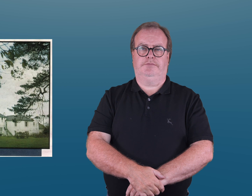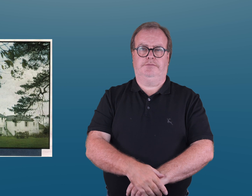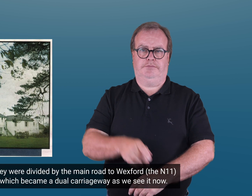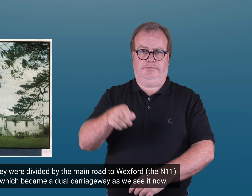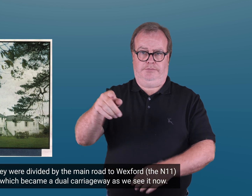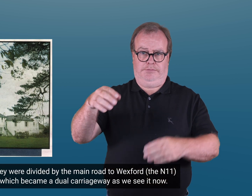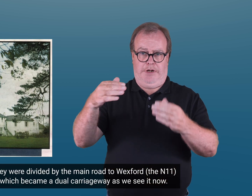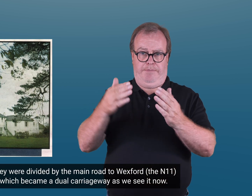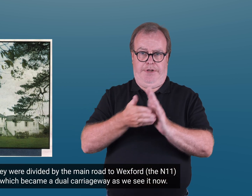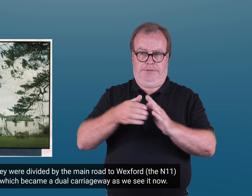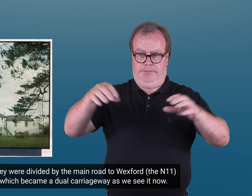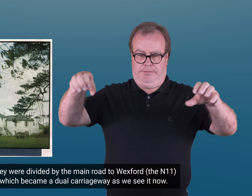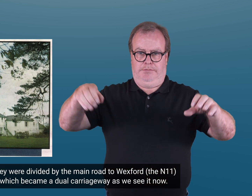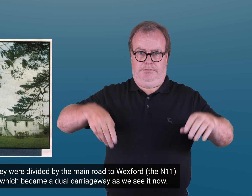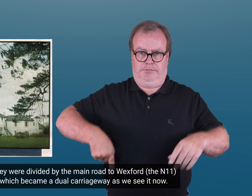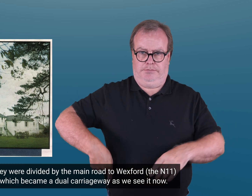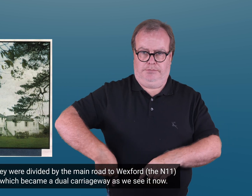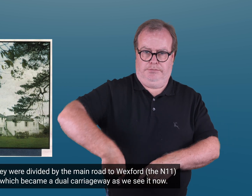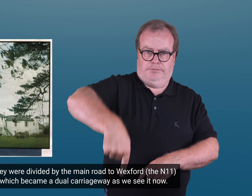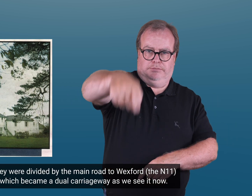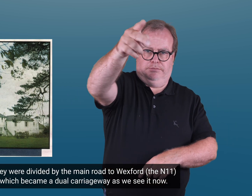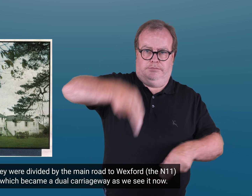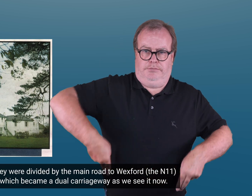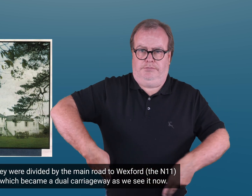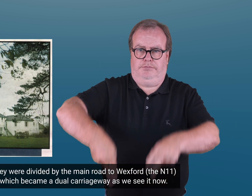They were divided by the main road to Wexford, the N11,